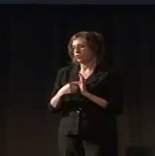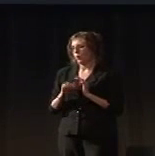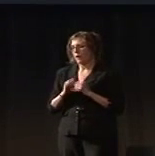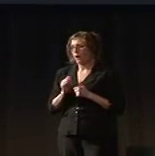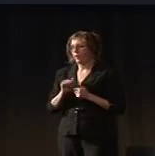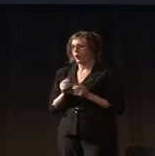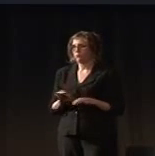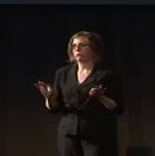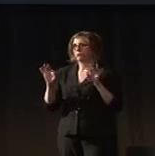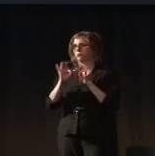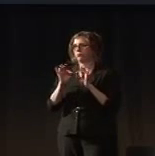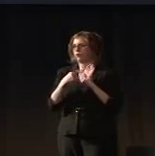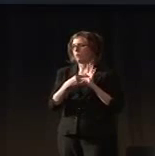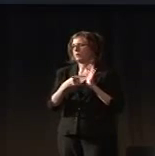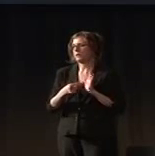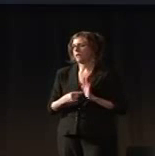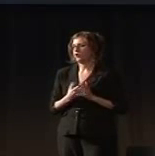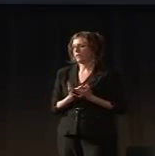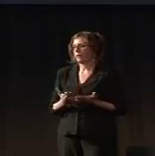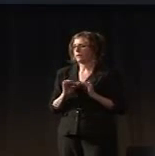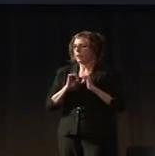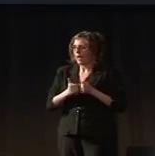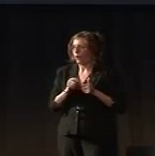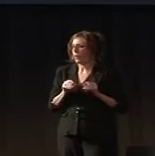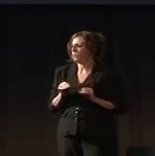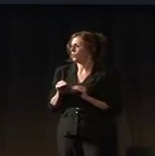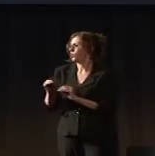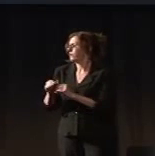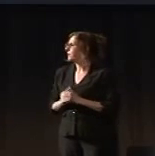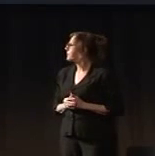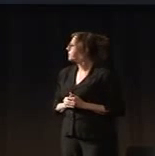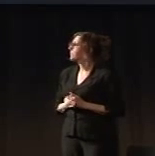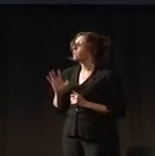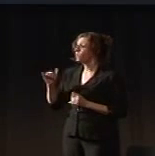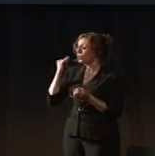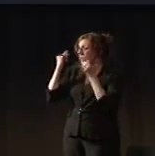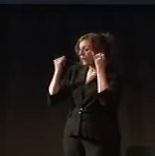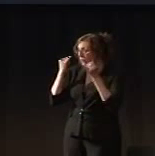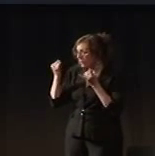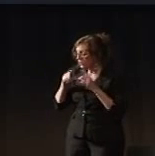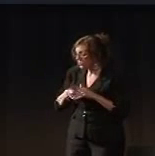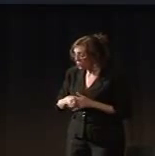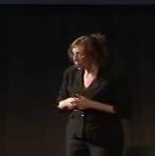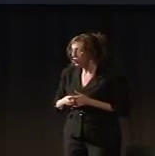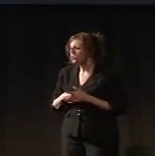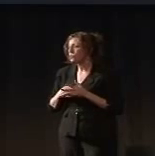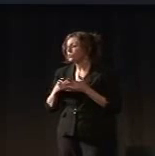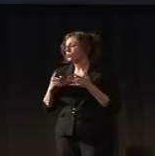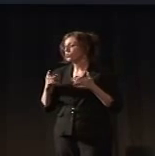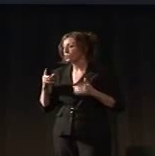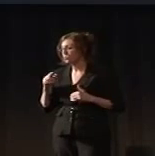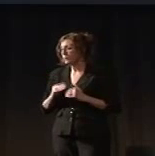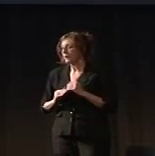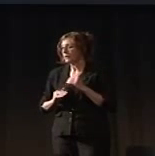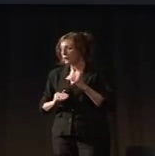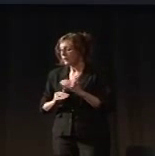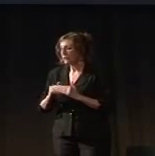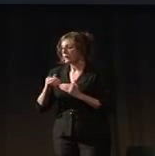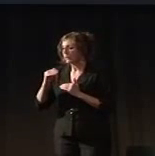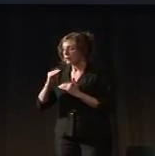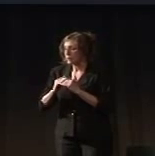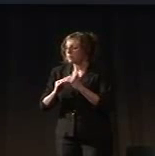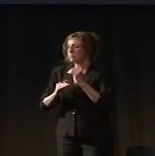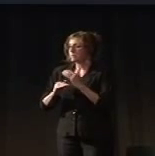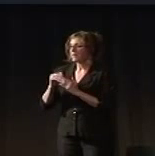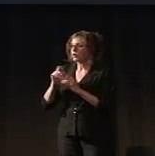movement. And then these notions began then to build to an argument for